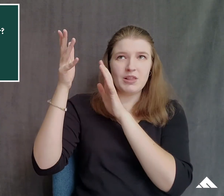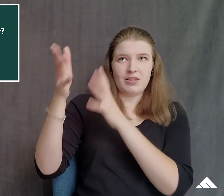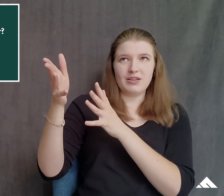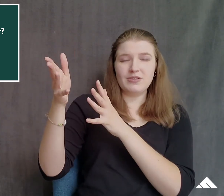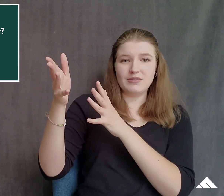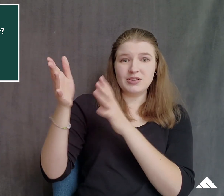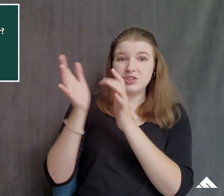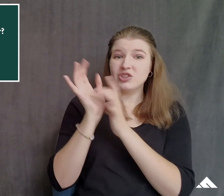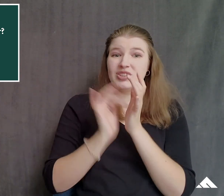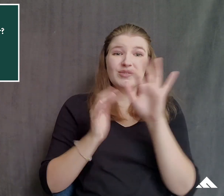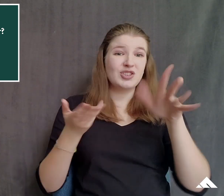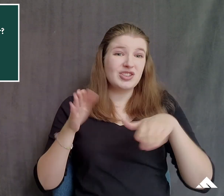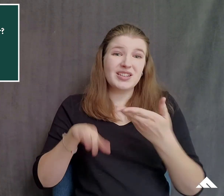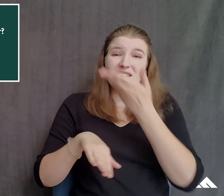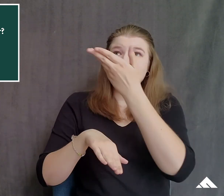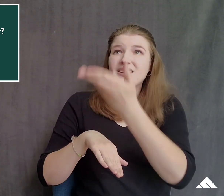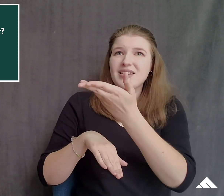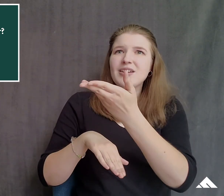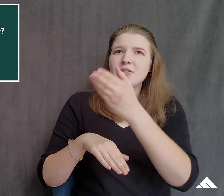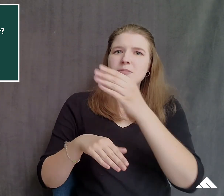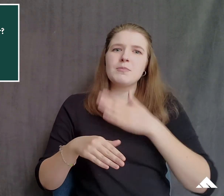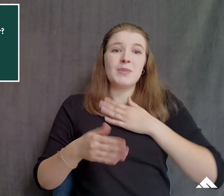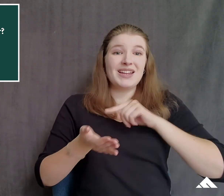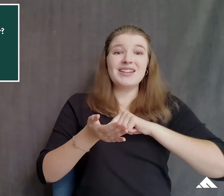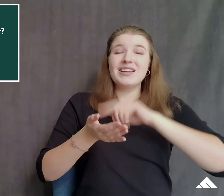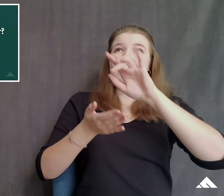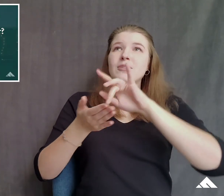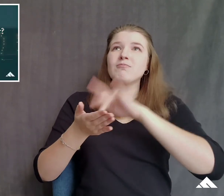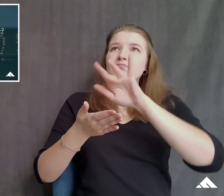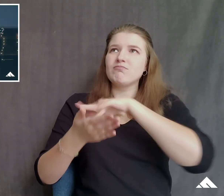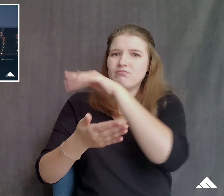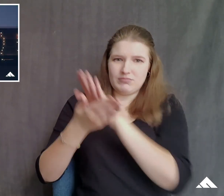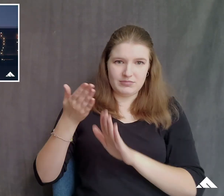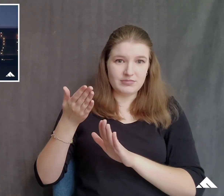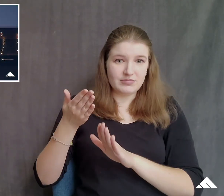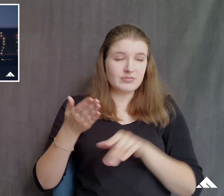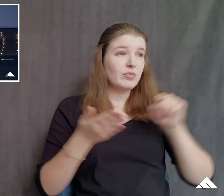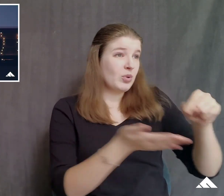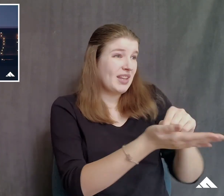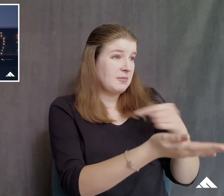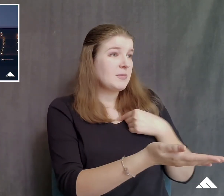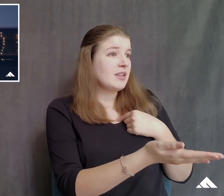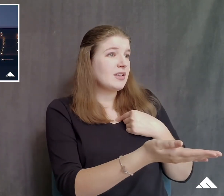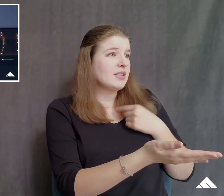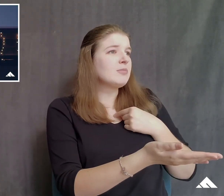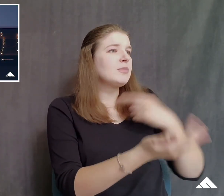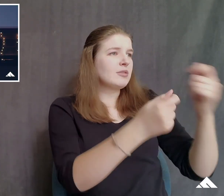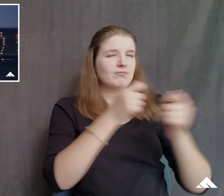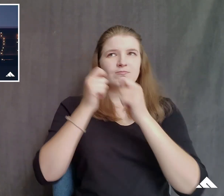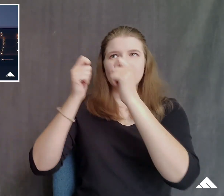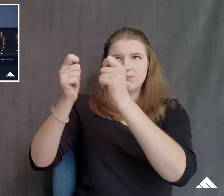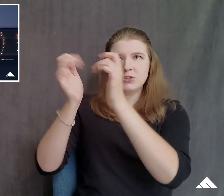Because he paid for my debt, I can take whatever debt you owe me and I can nail it to the cross.